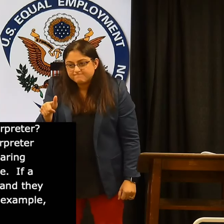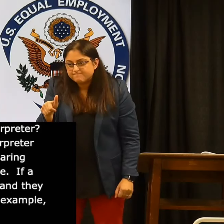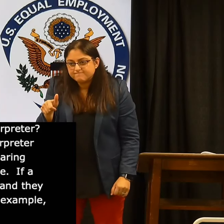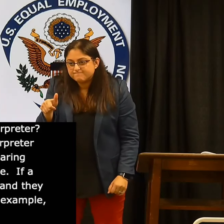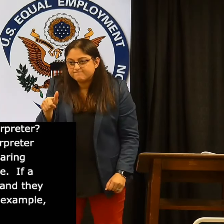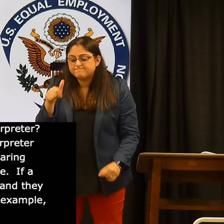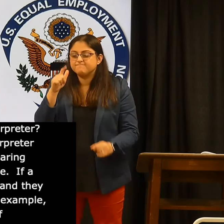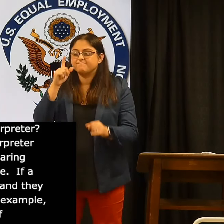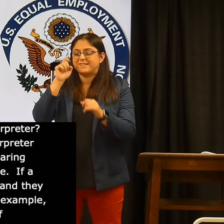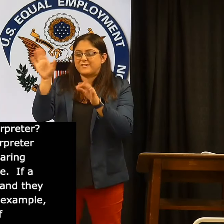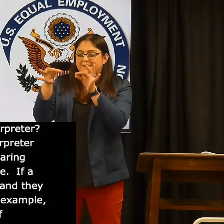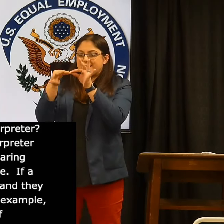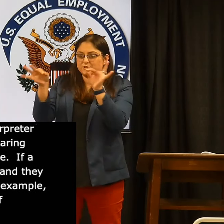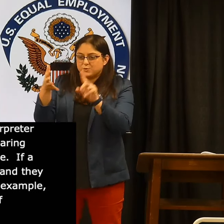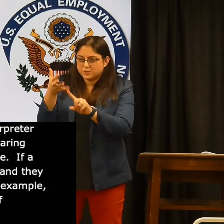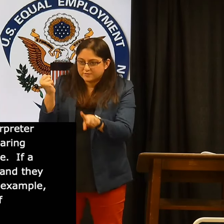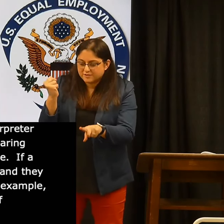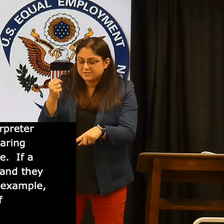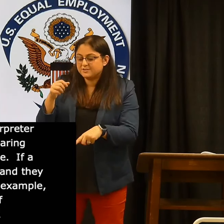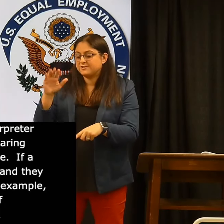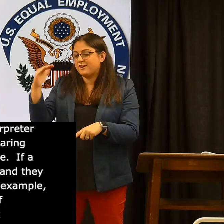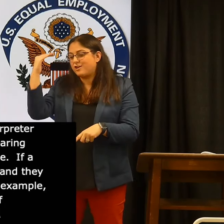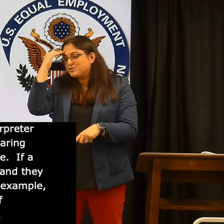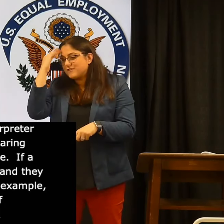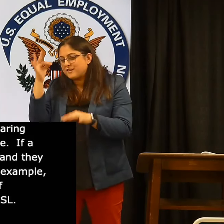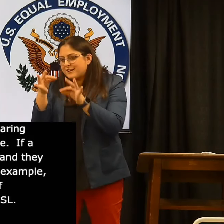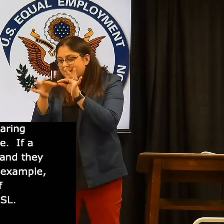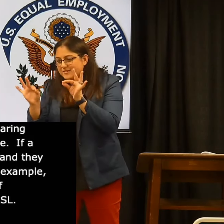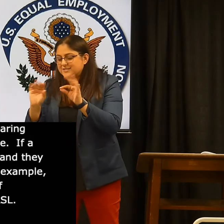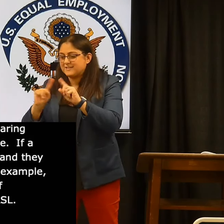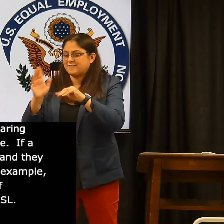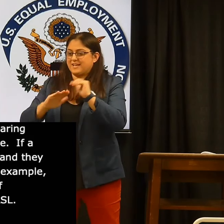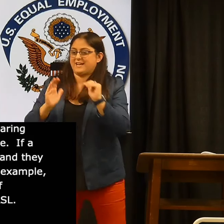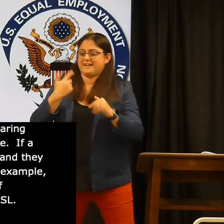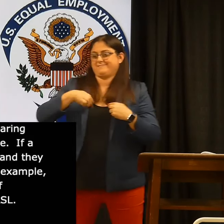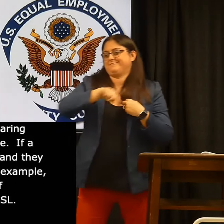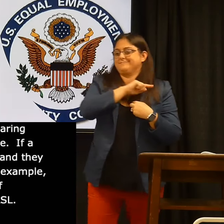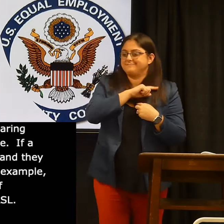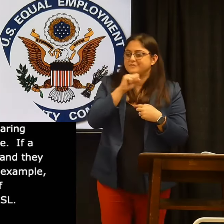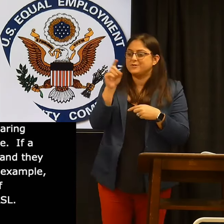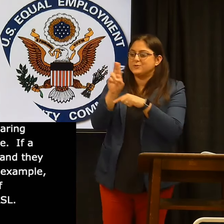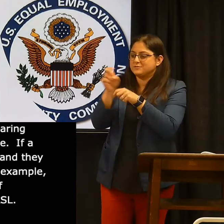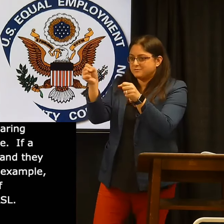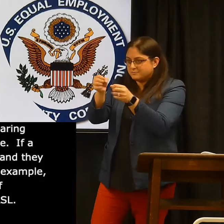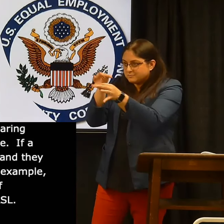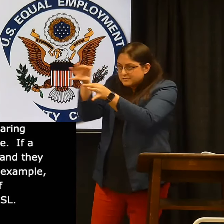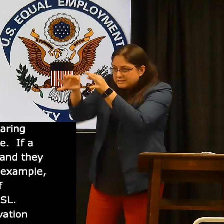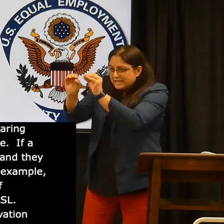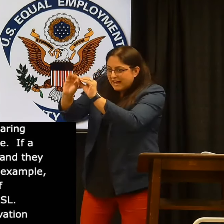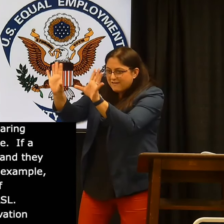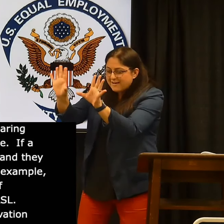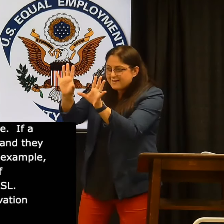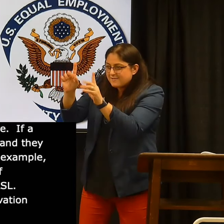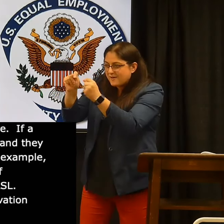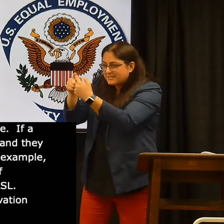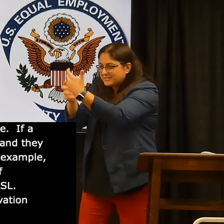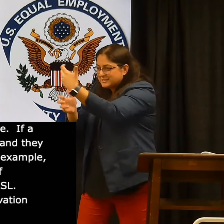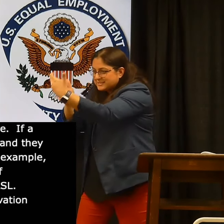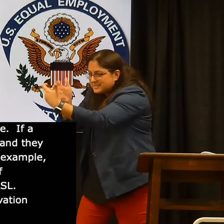understand ASL, right? Maybe language deprivation issues, maybe mental issues, whatever it might be, then they'll